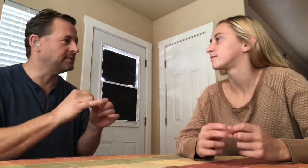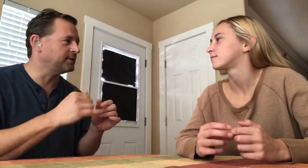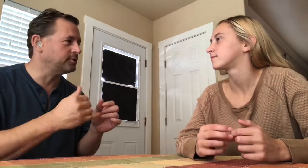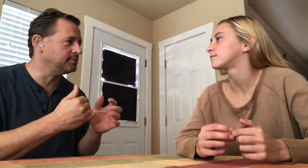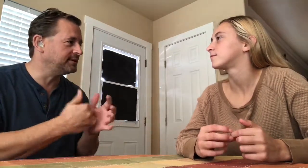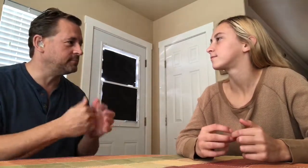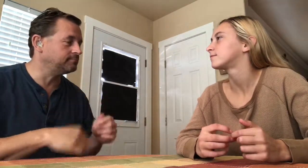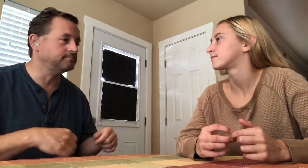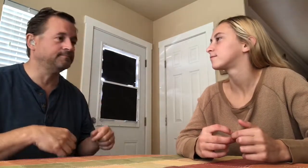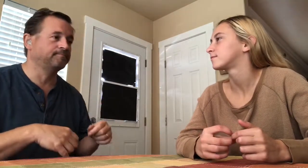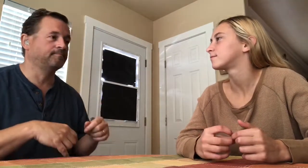re-engineered it,